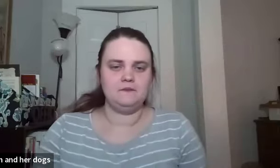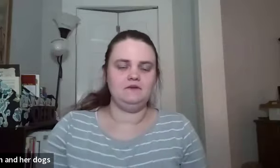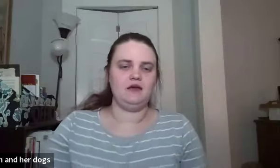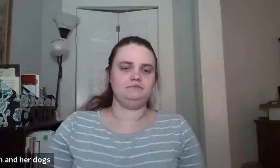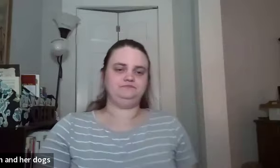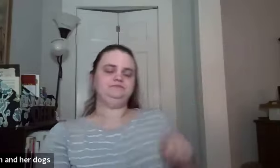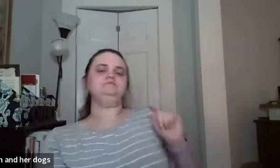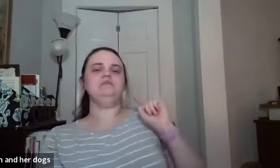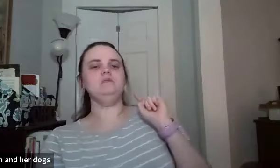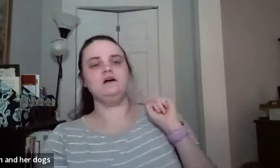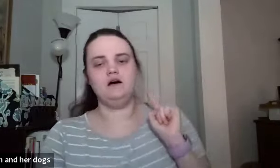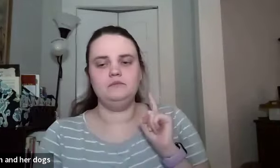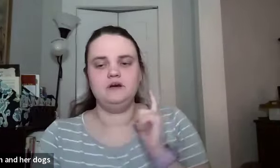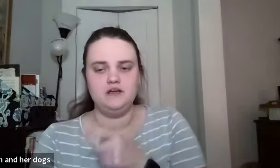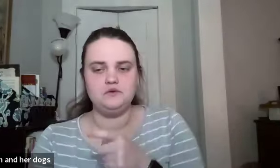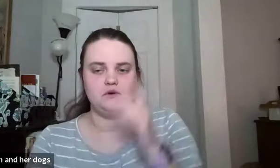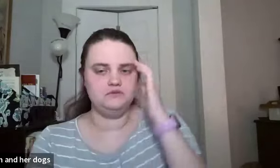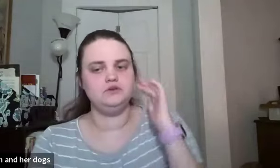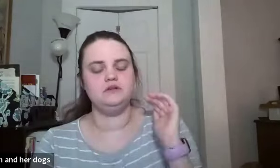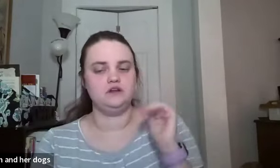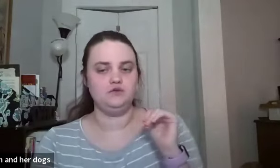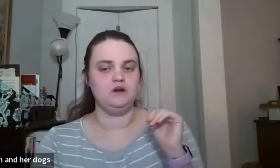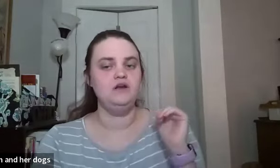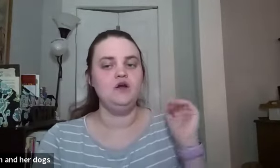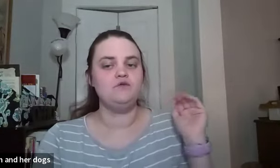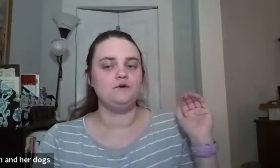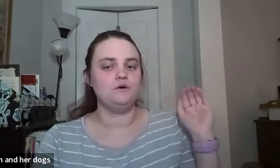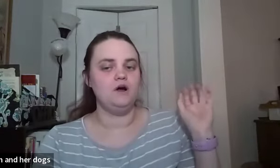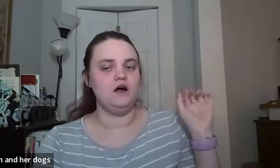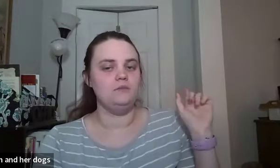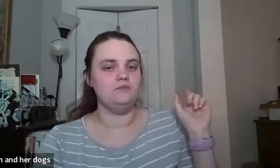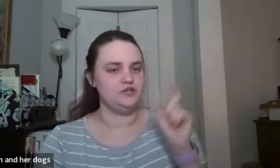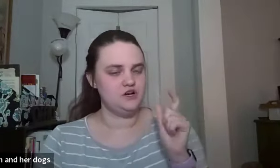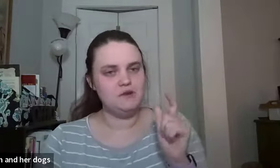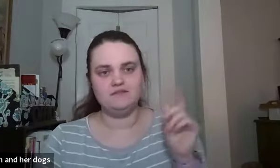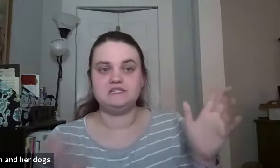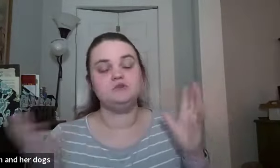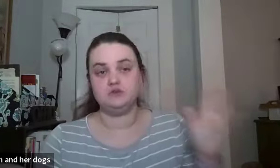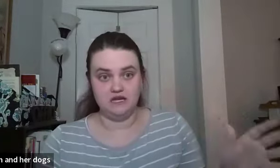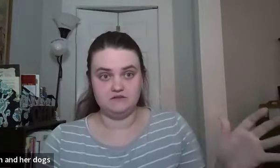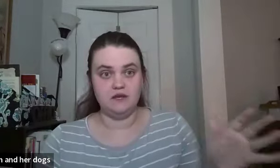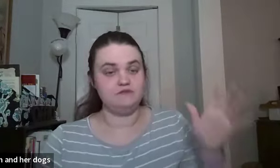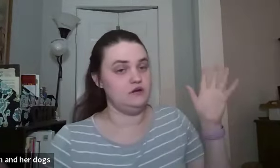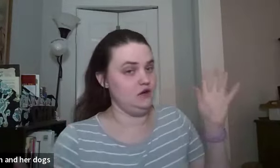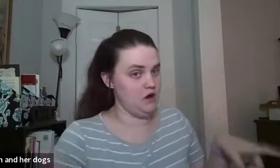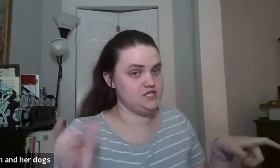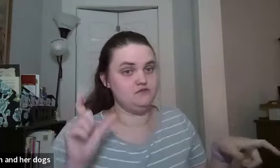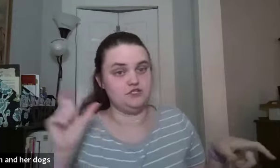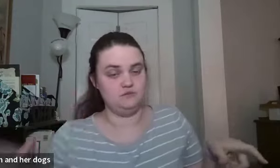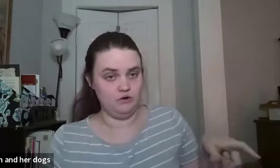Okay. Another one, a good one for when you're talking about, like, for example, tornadoes, when we have tornado watches versus